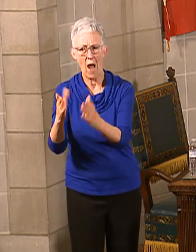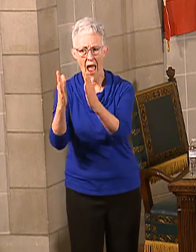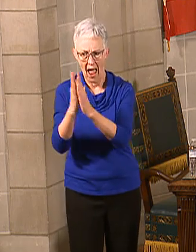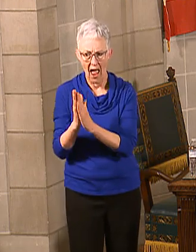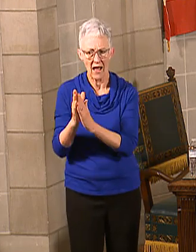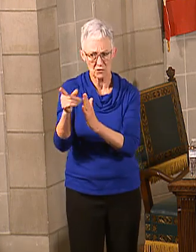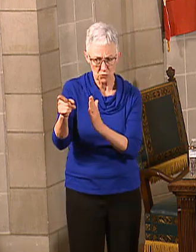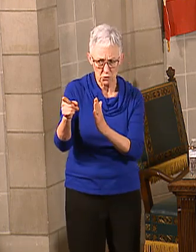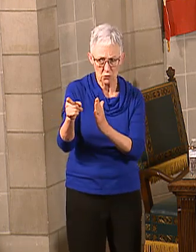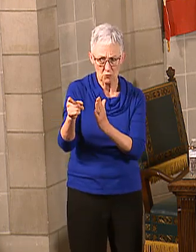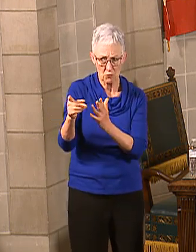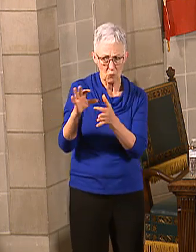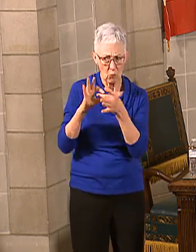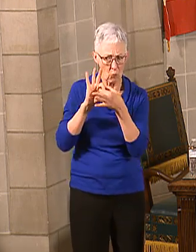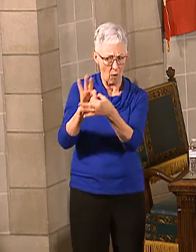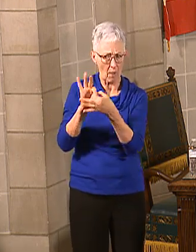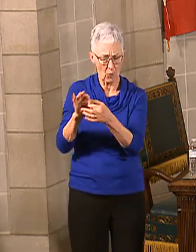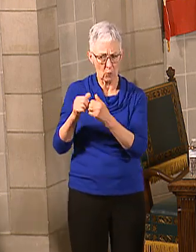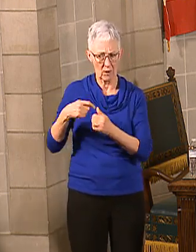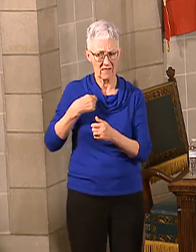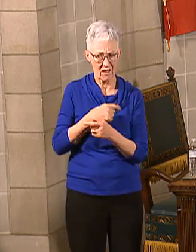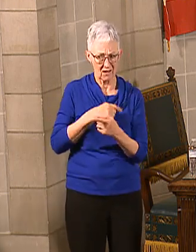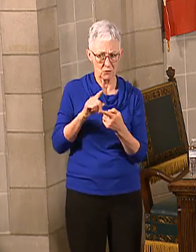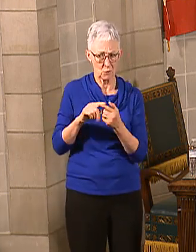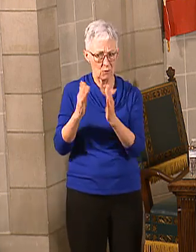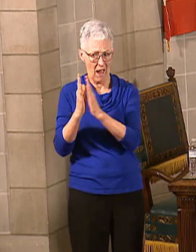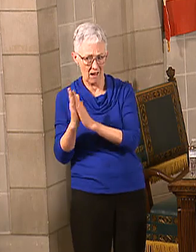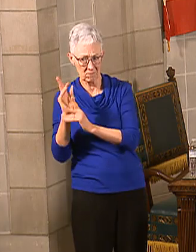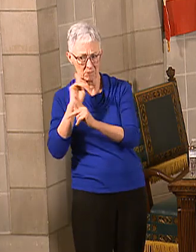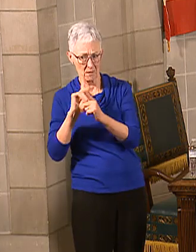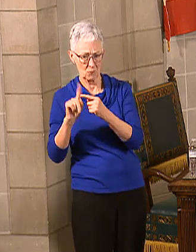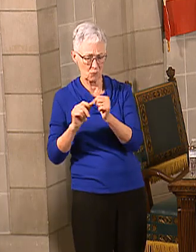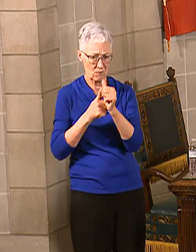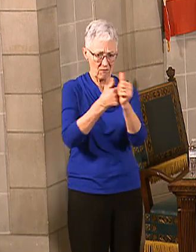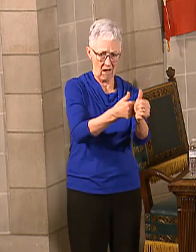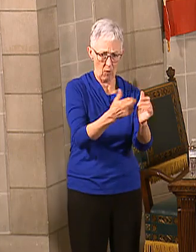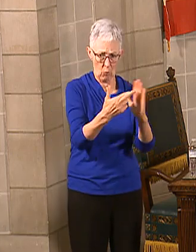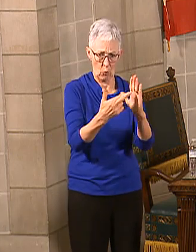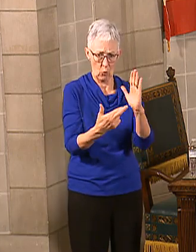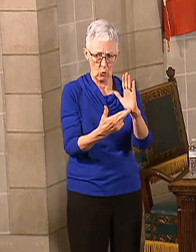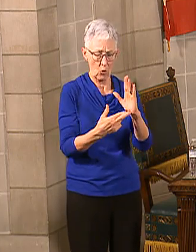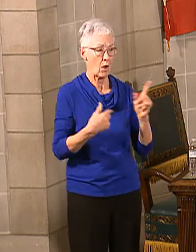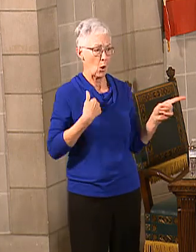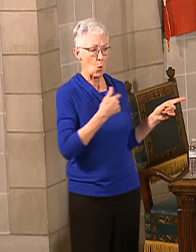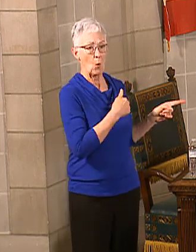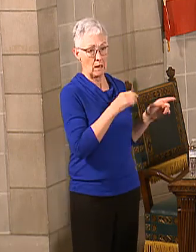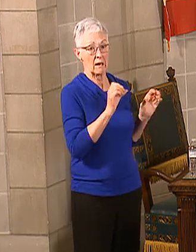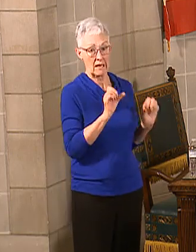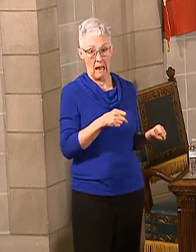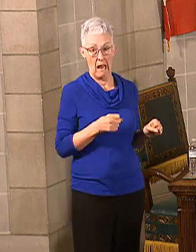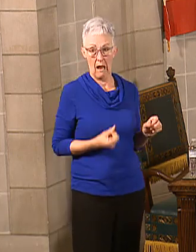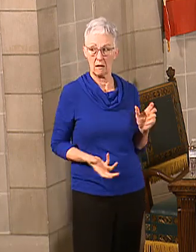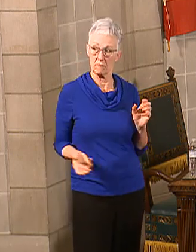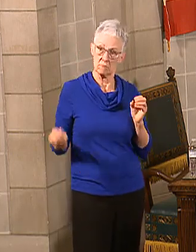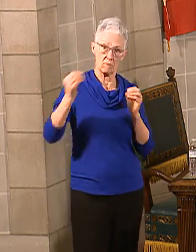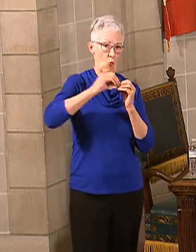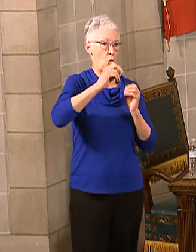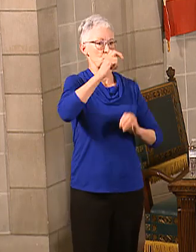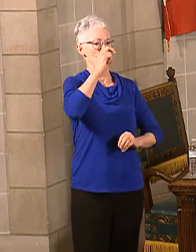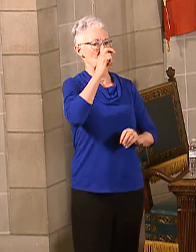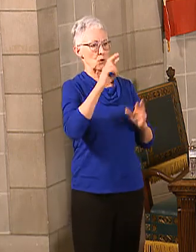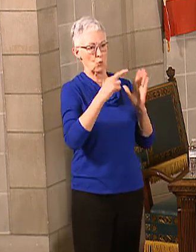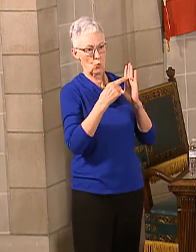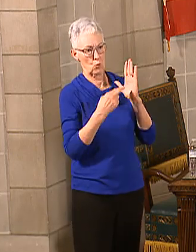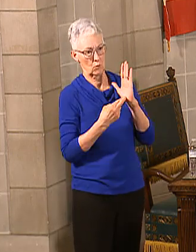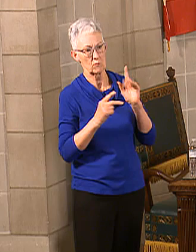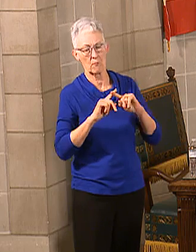work with us to be able to get comply. We can always go down the road with more severe sanctions, but the first thing to do, the easiest thing to do, is get